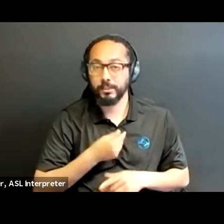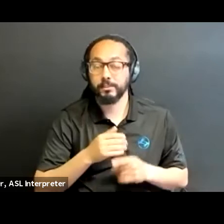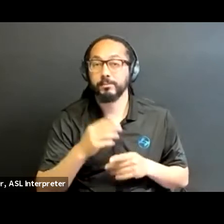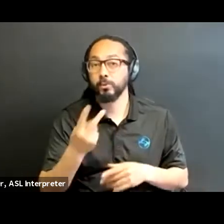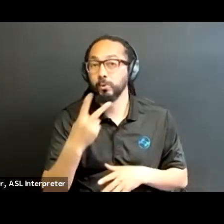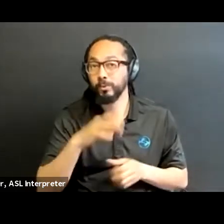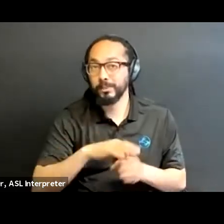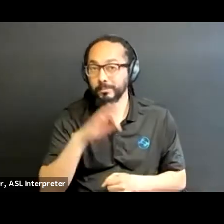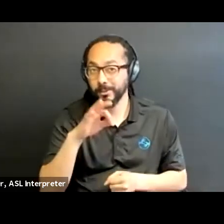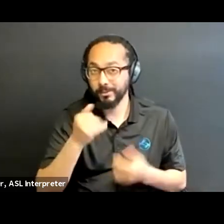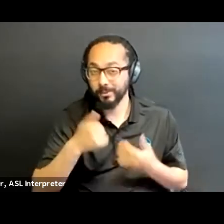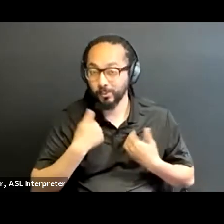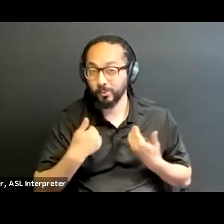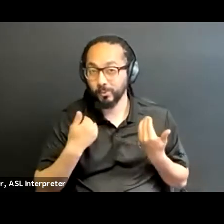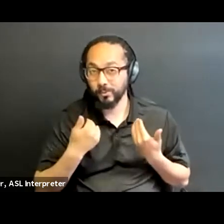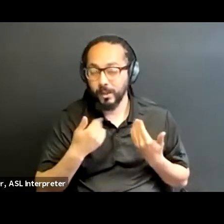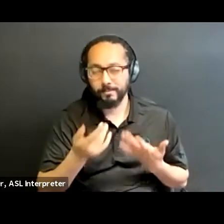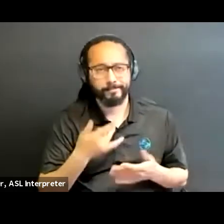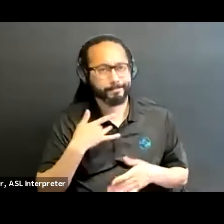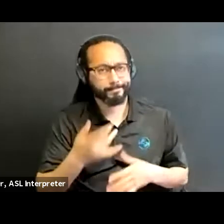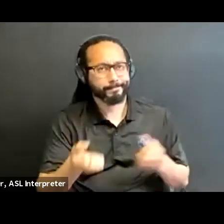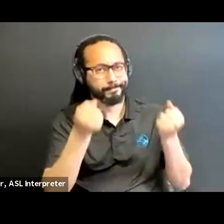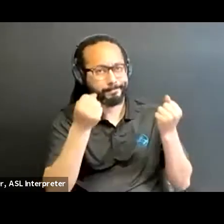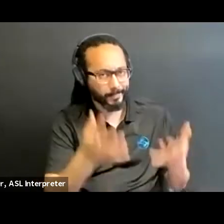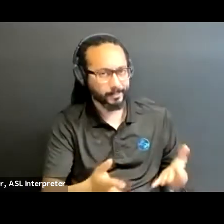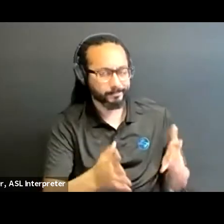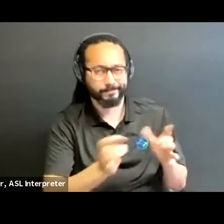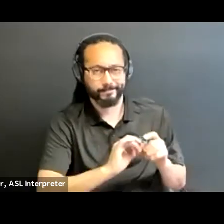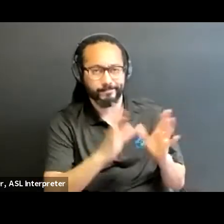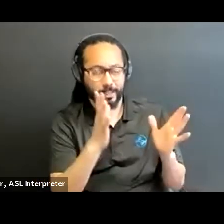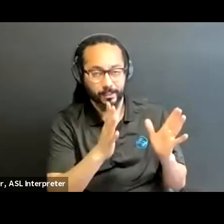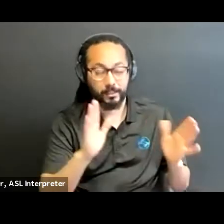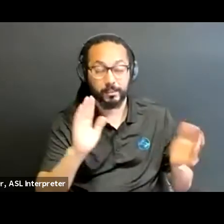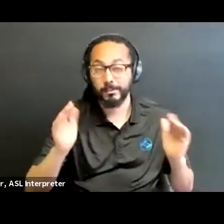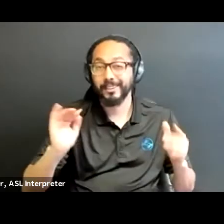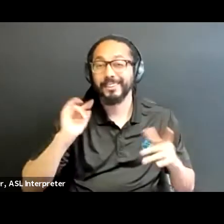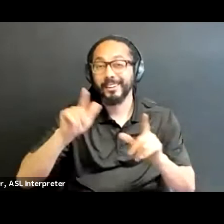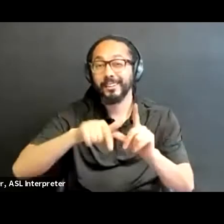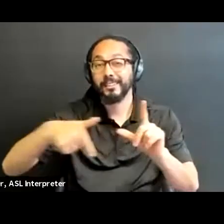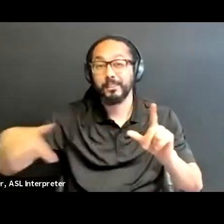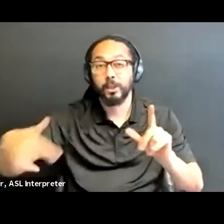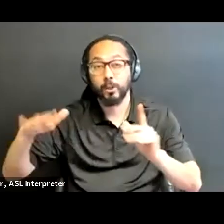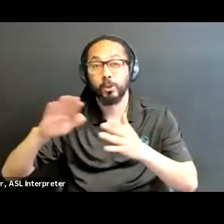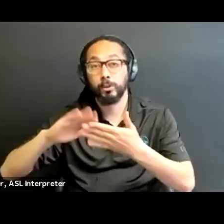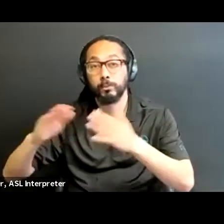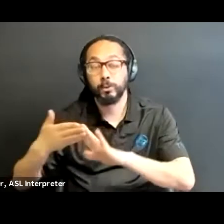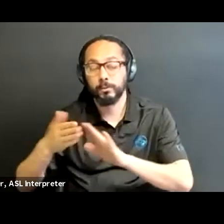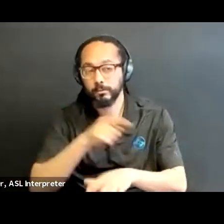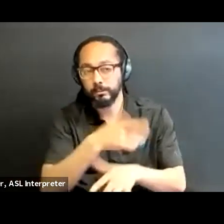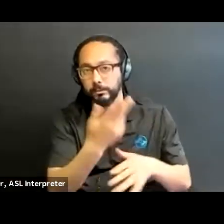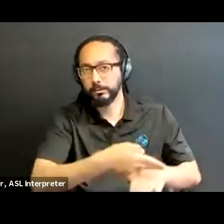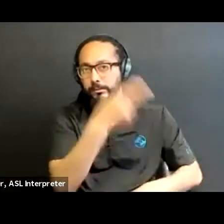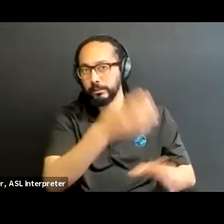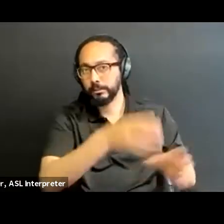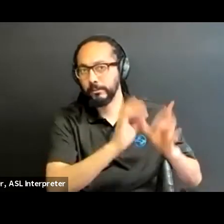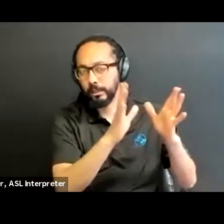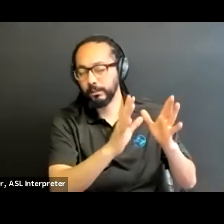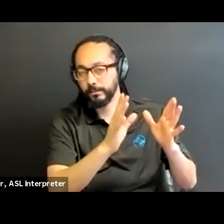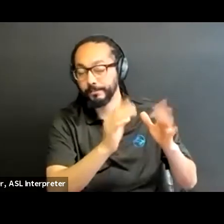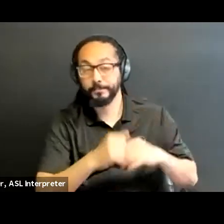violence than youth who are in other membership in the 2S LGBTQI community. So we chose